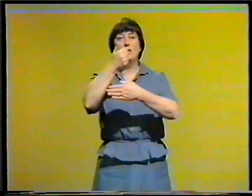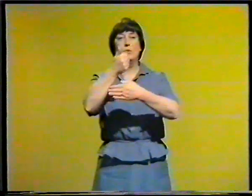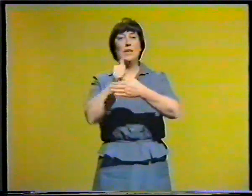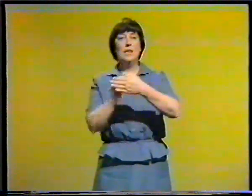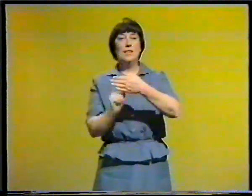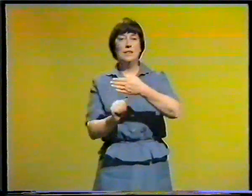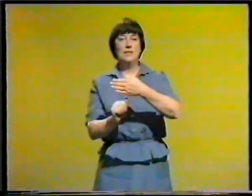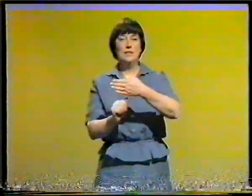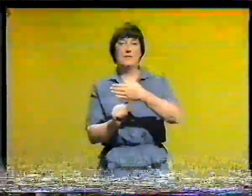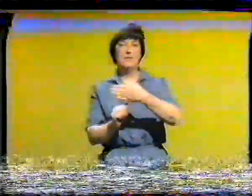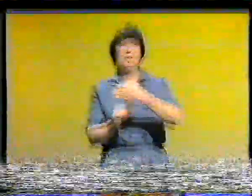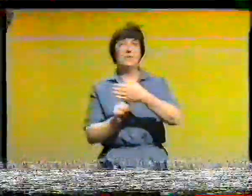To begin.